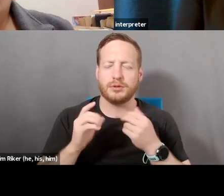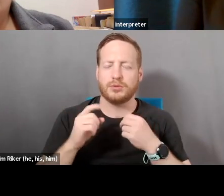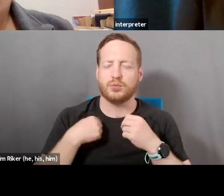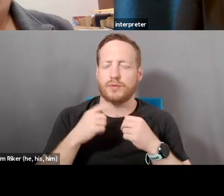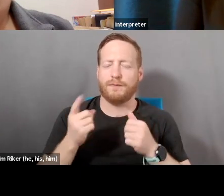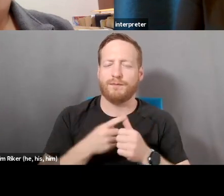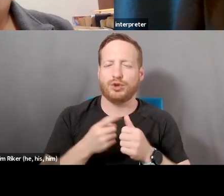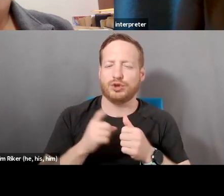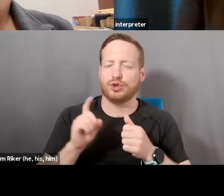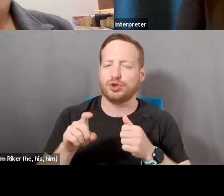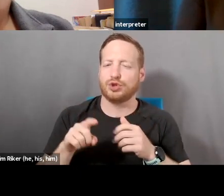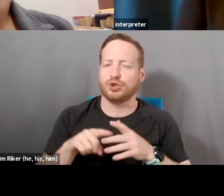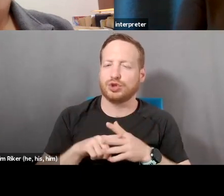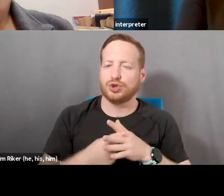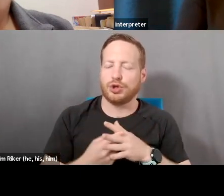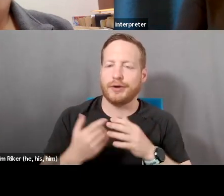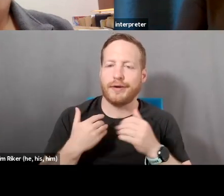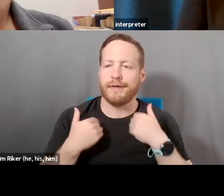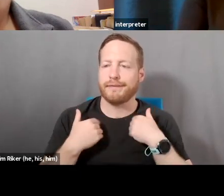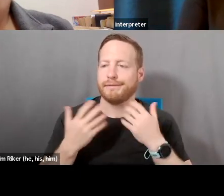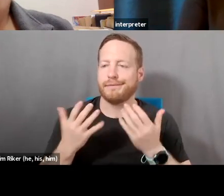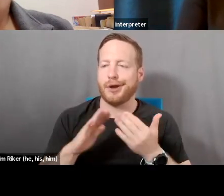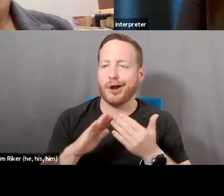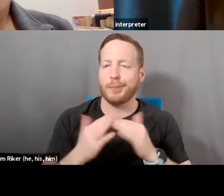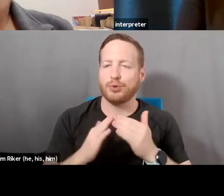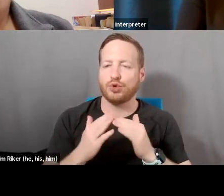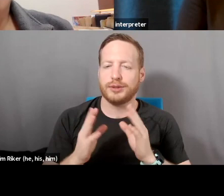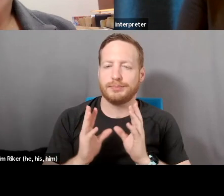Saying, I think probably